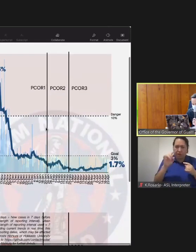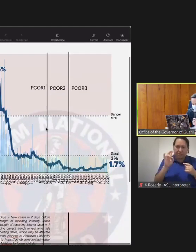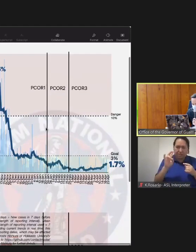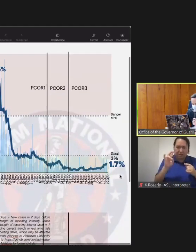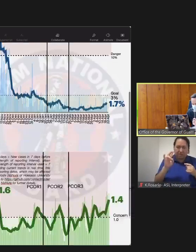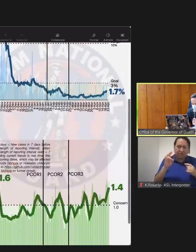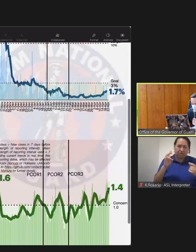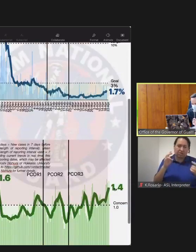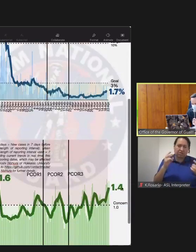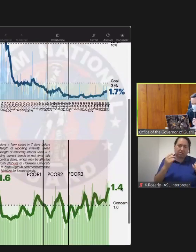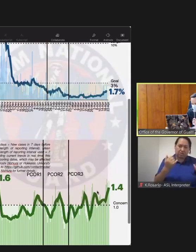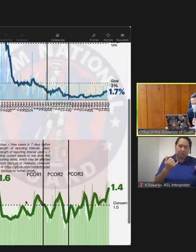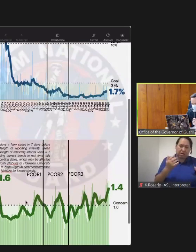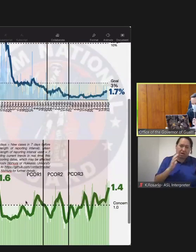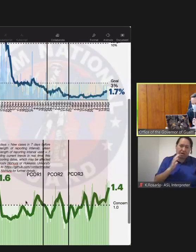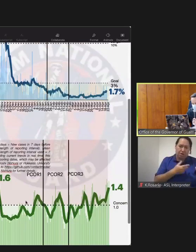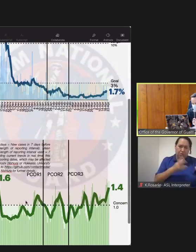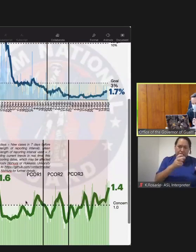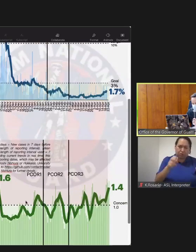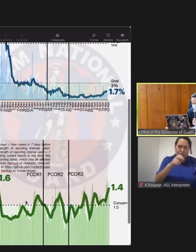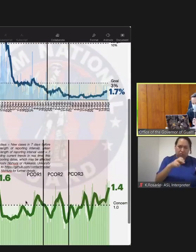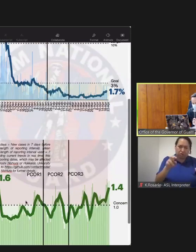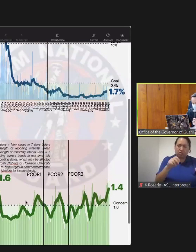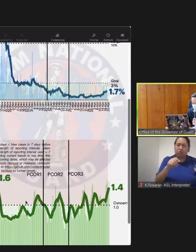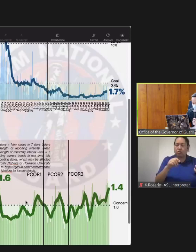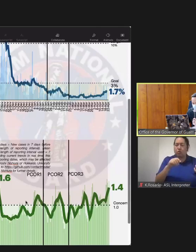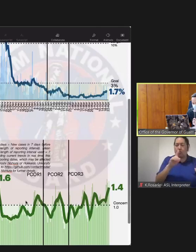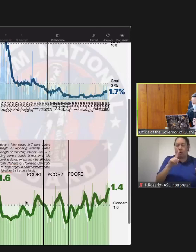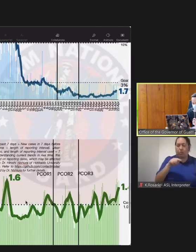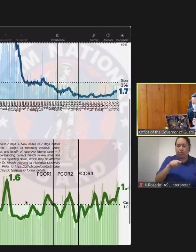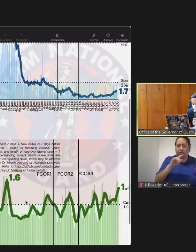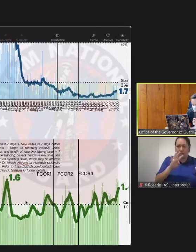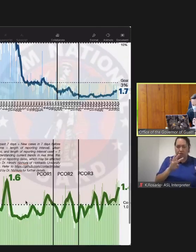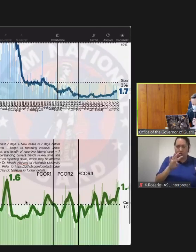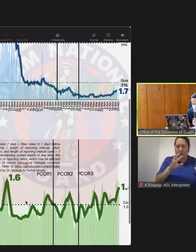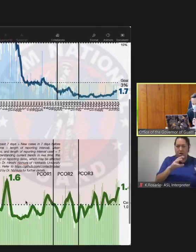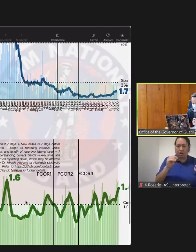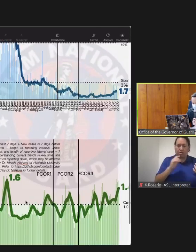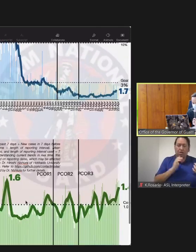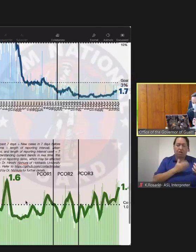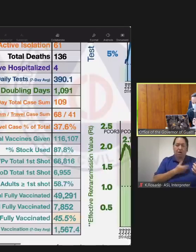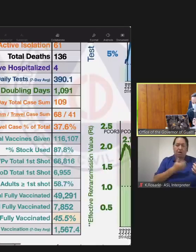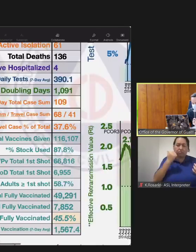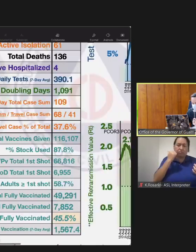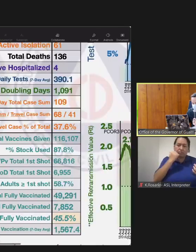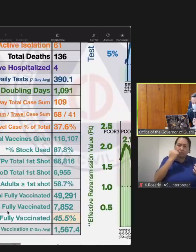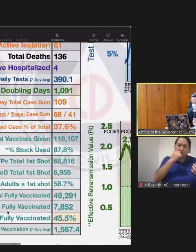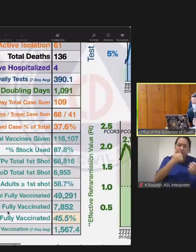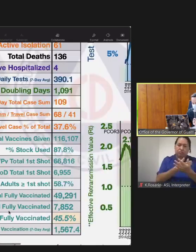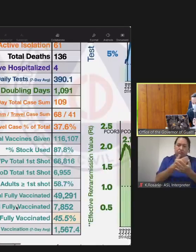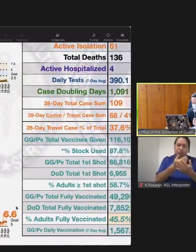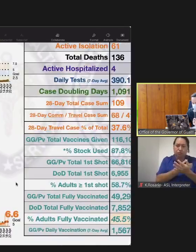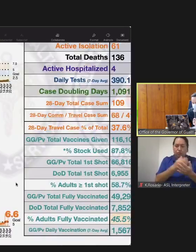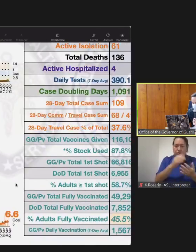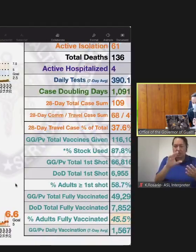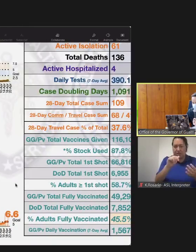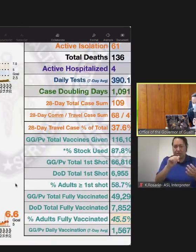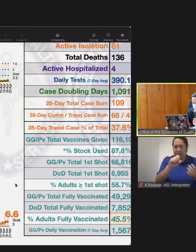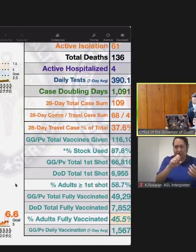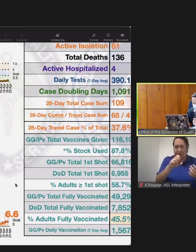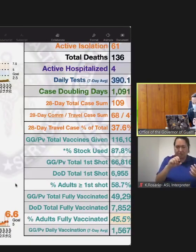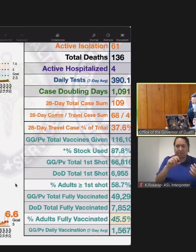retransmission value, we're at 1.4 at this time. And then our daily new cases are at 6.6, and these are